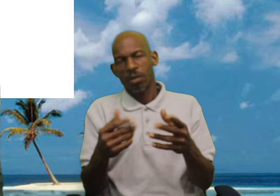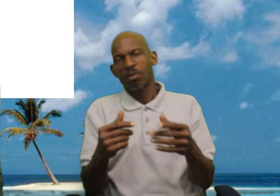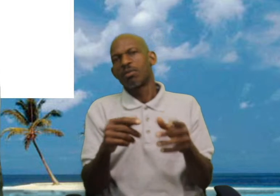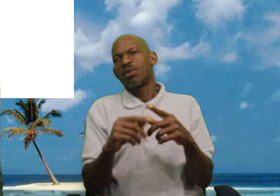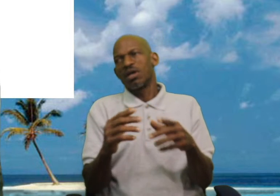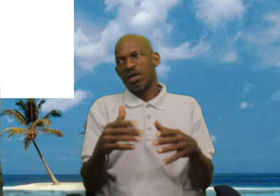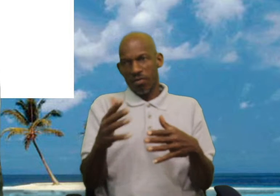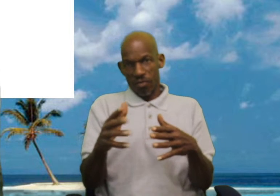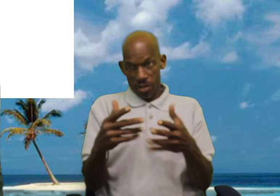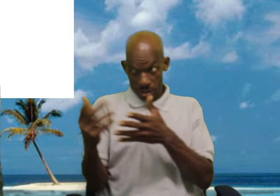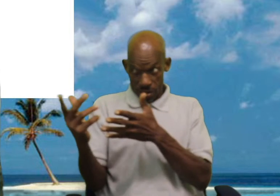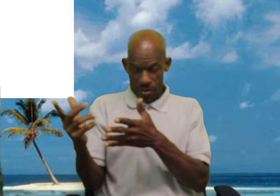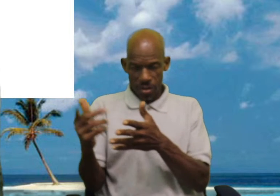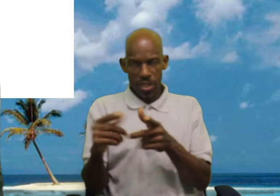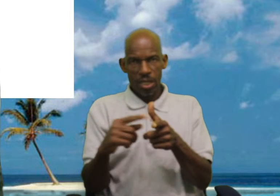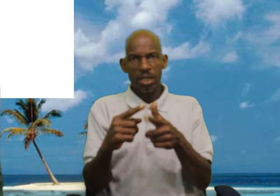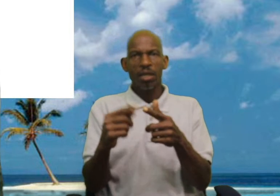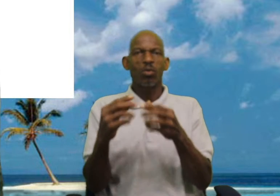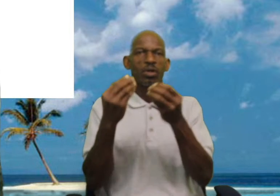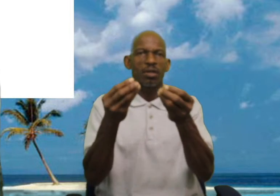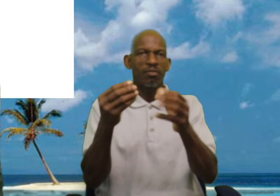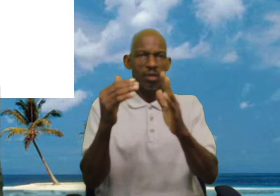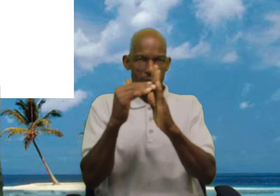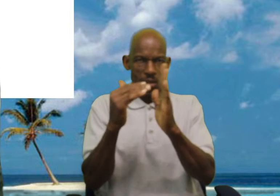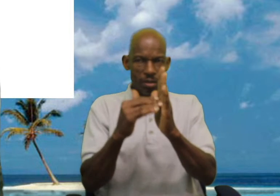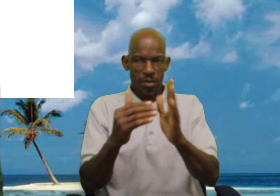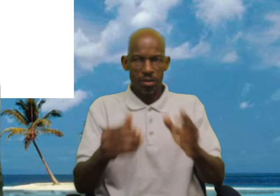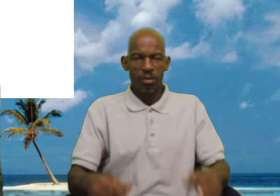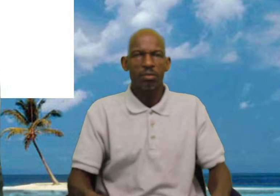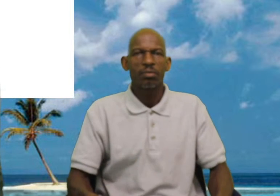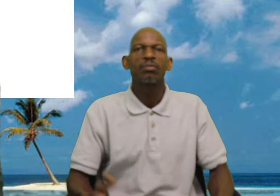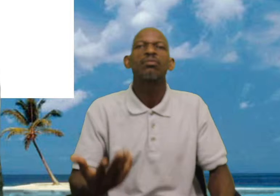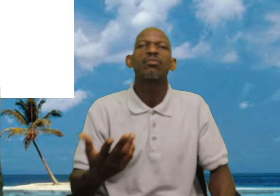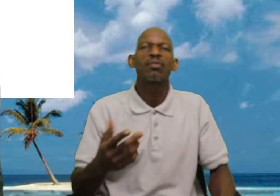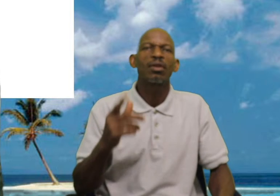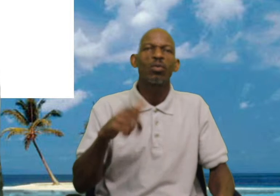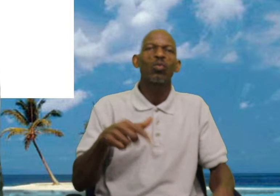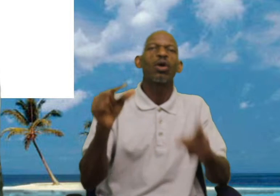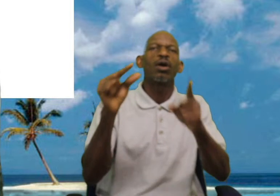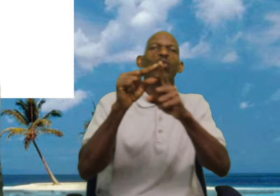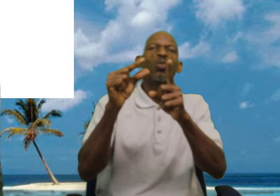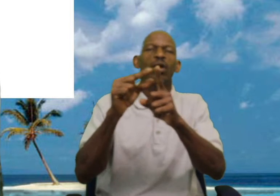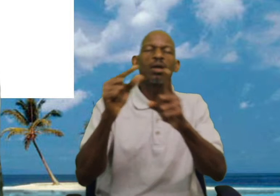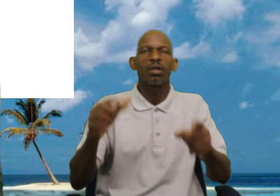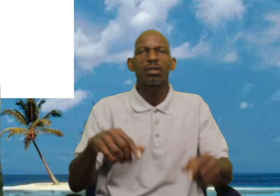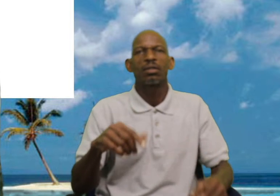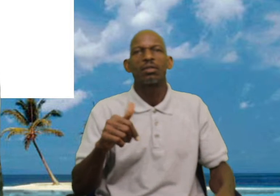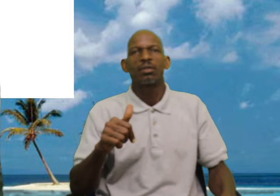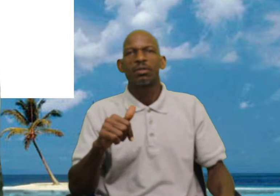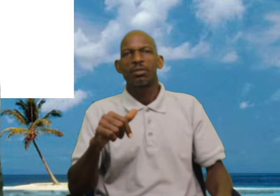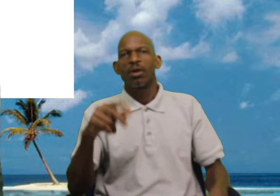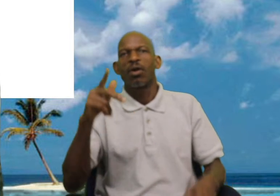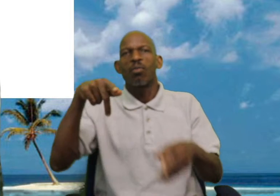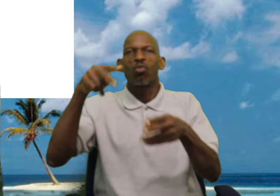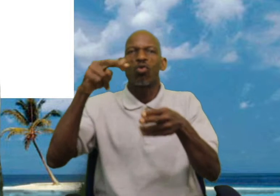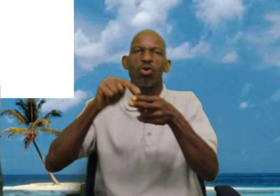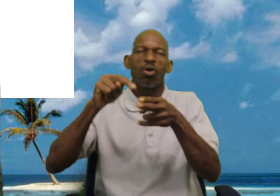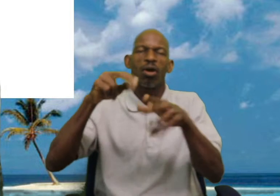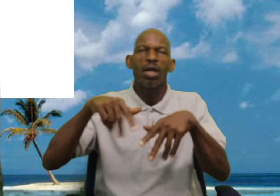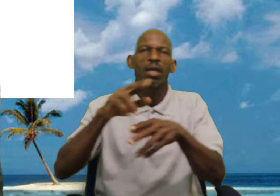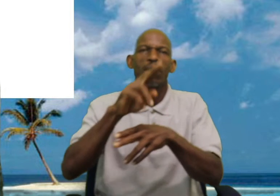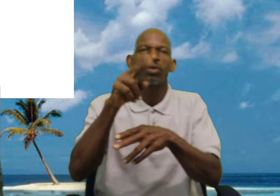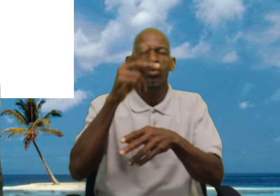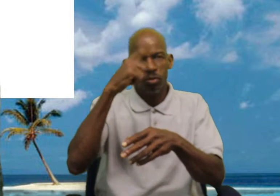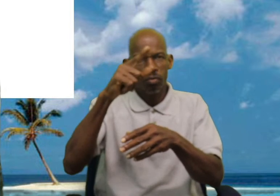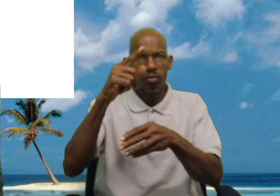remember from before. Okay? So what word can I put for tree?